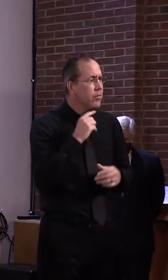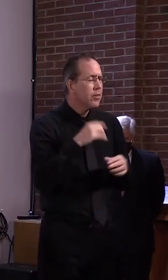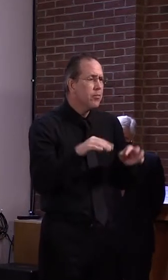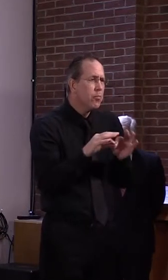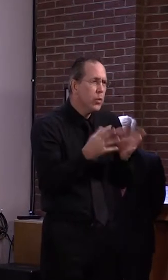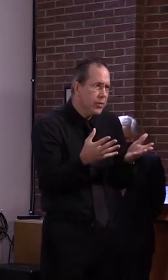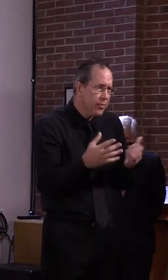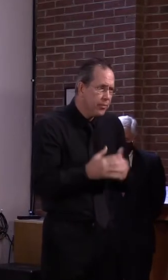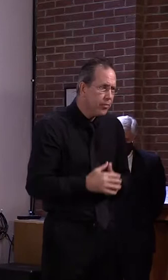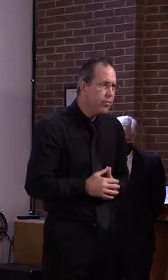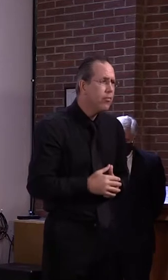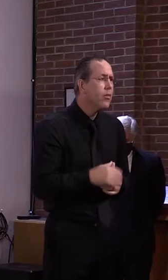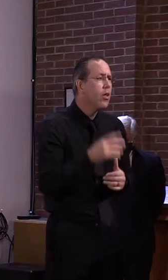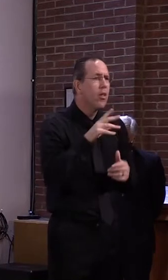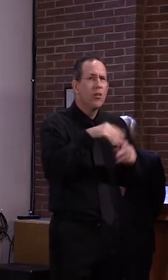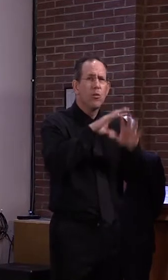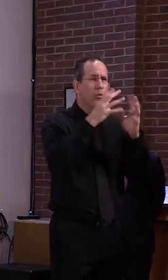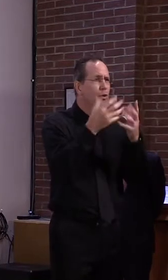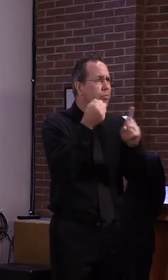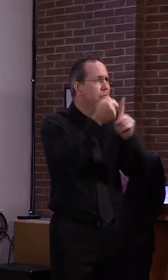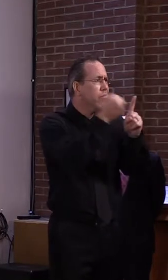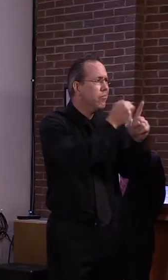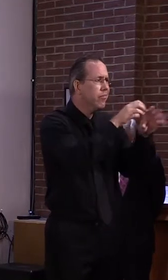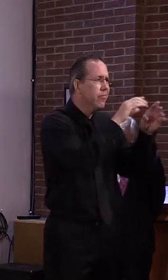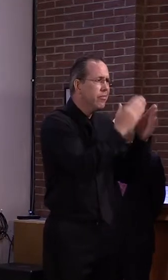right now.